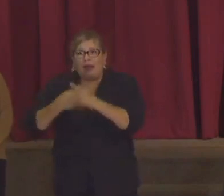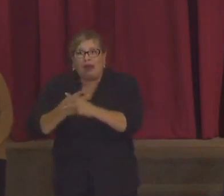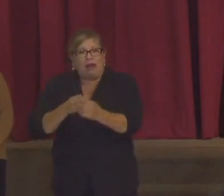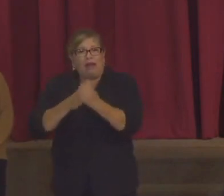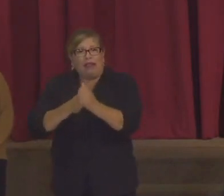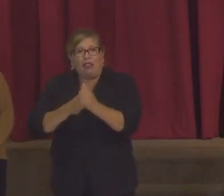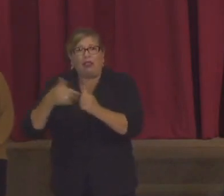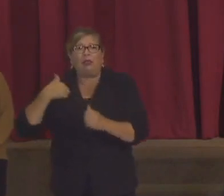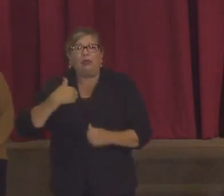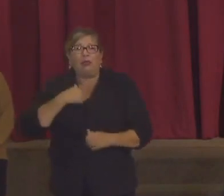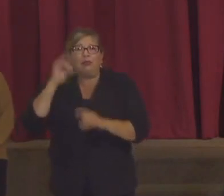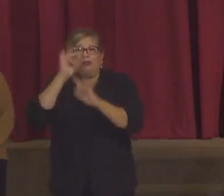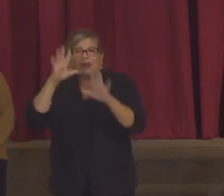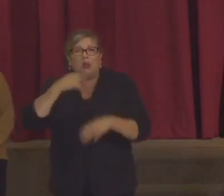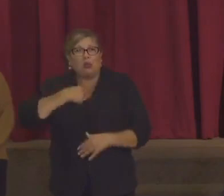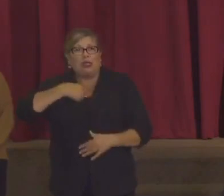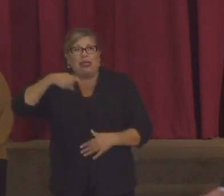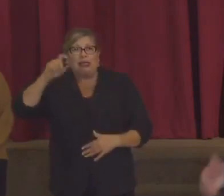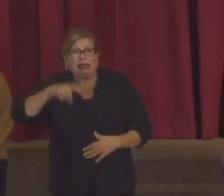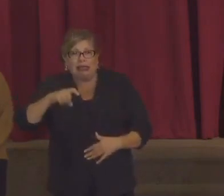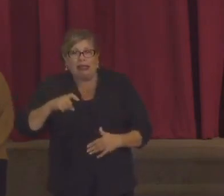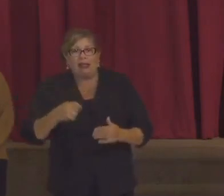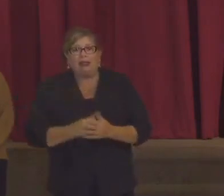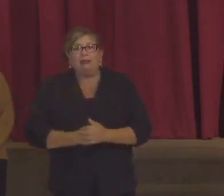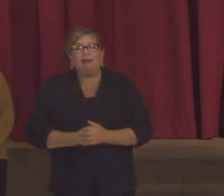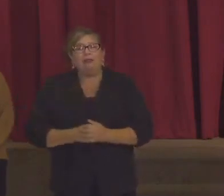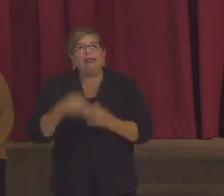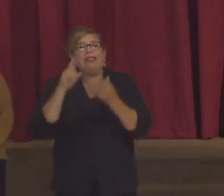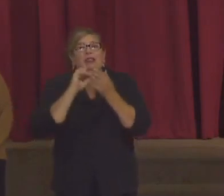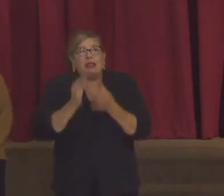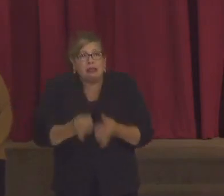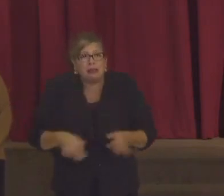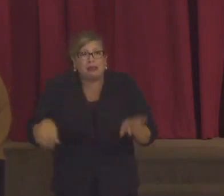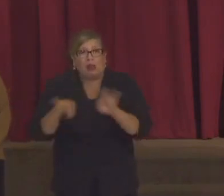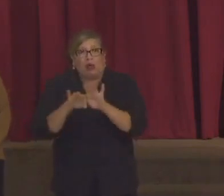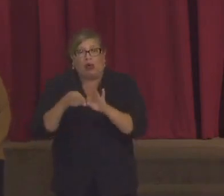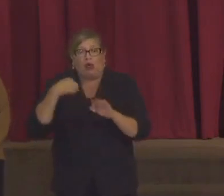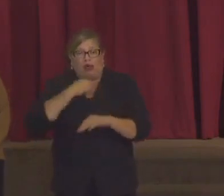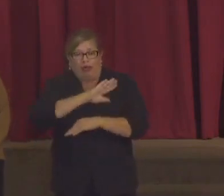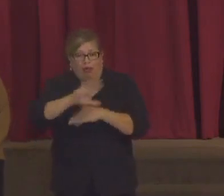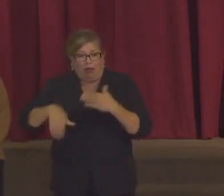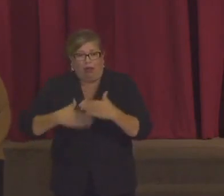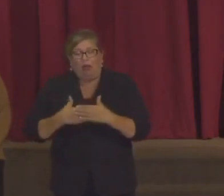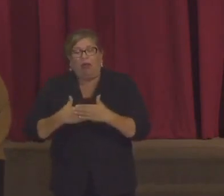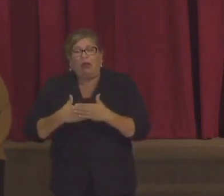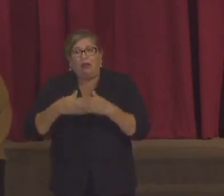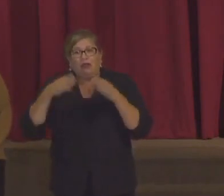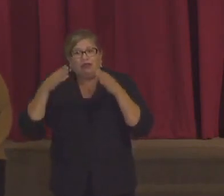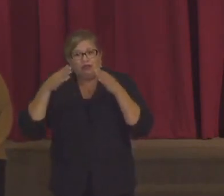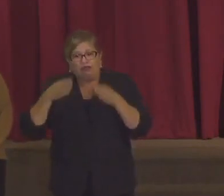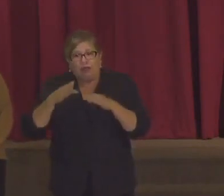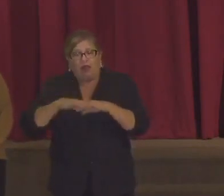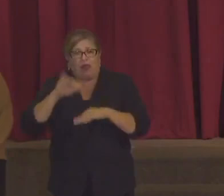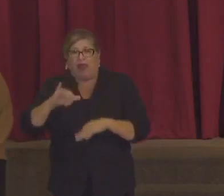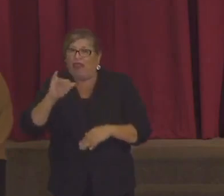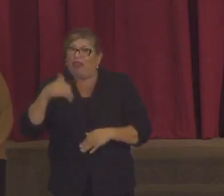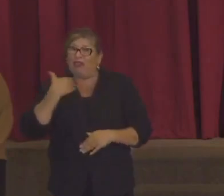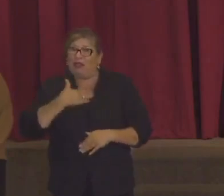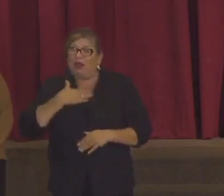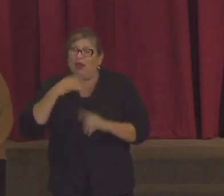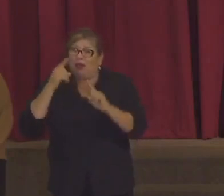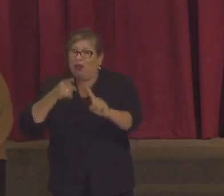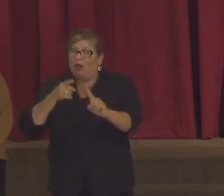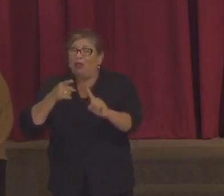nation and is ample if people begin to exercise it. And that's my hope and that's my resolve, is to